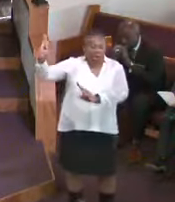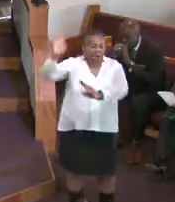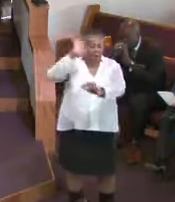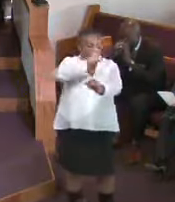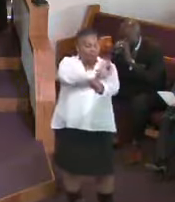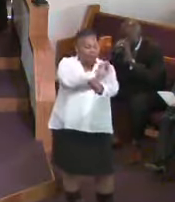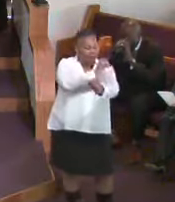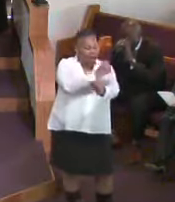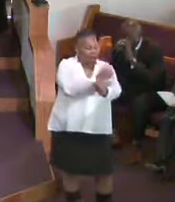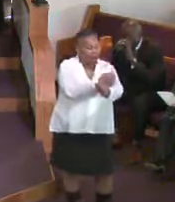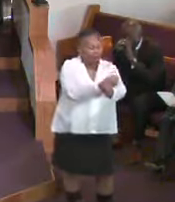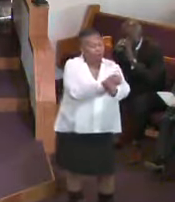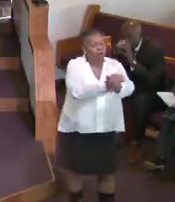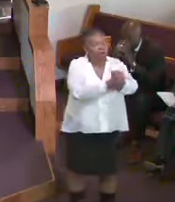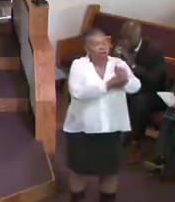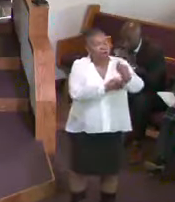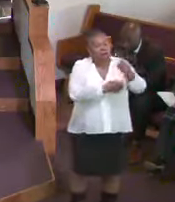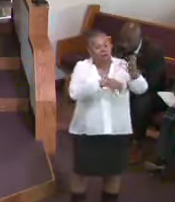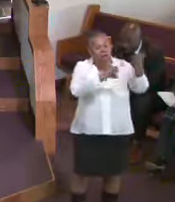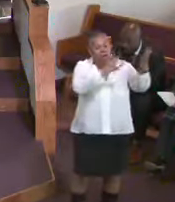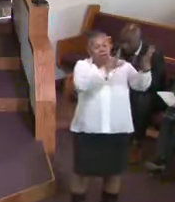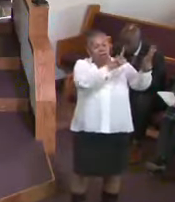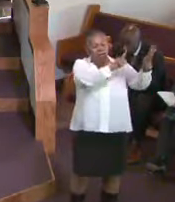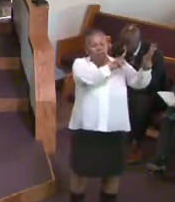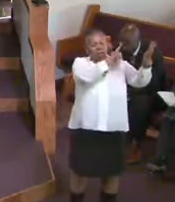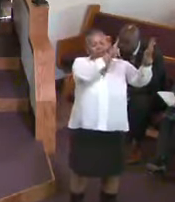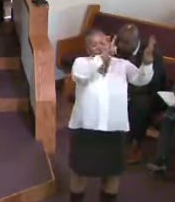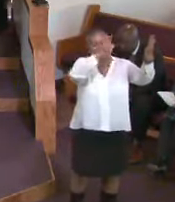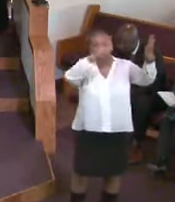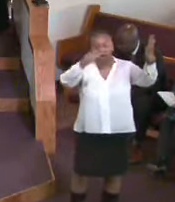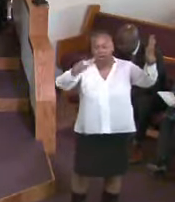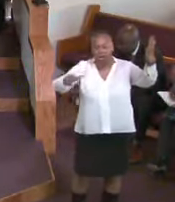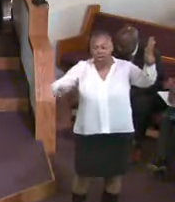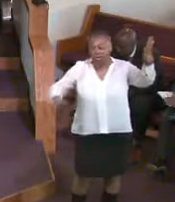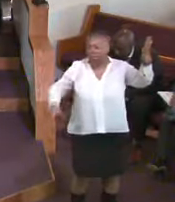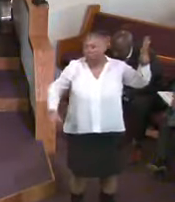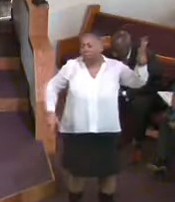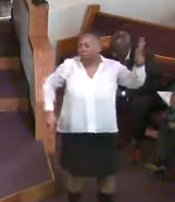honor and power unto the